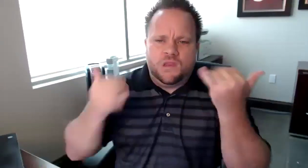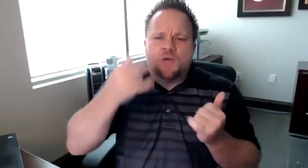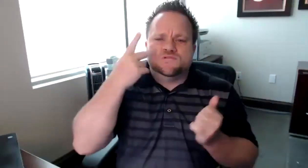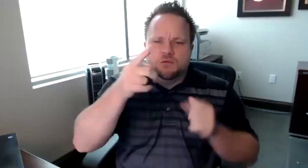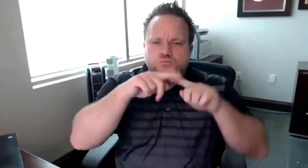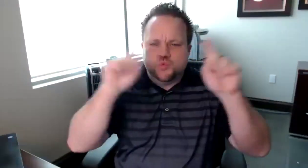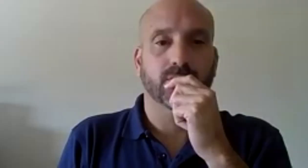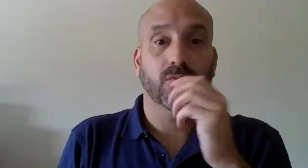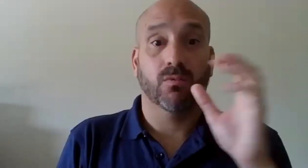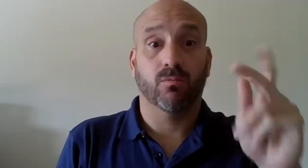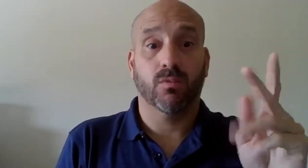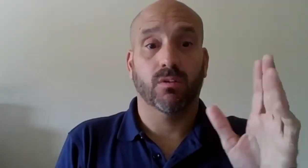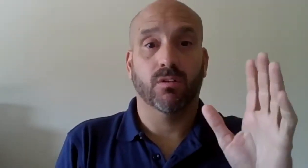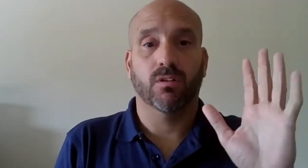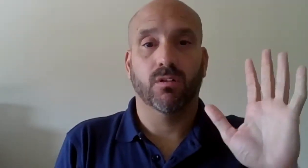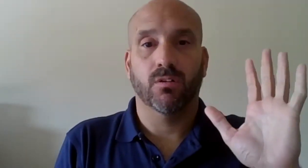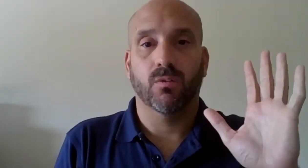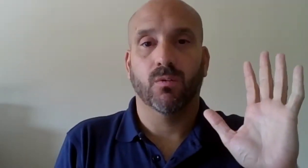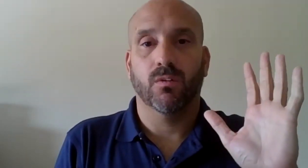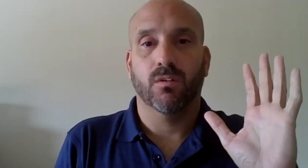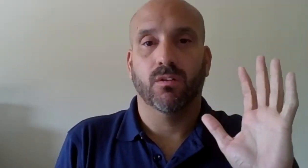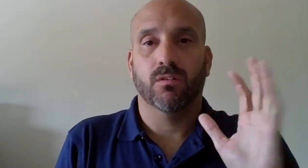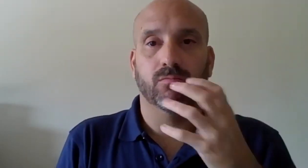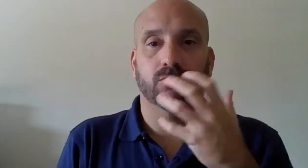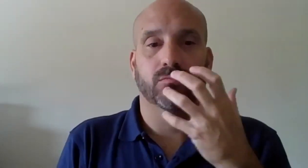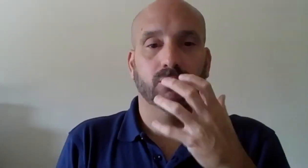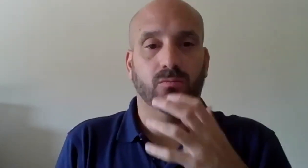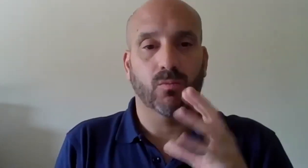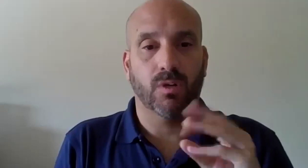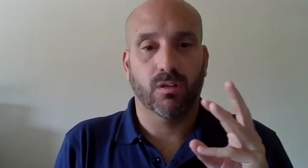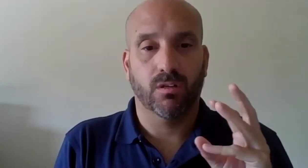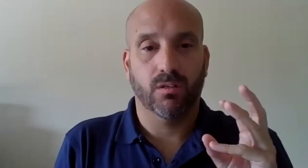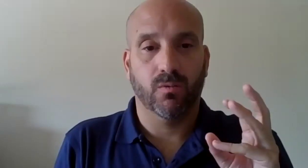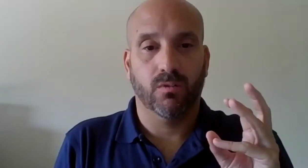Oh, there we go. Now we can see you. All right. Wow. Okay.